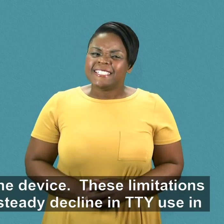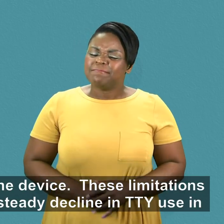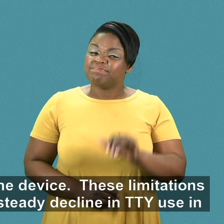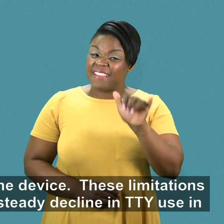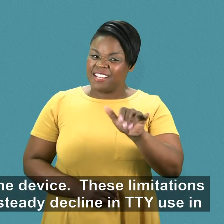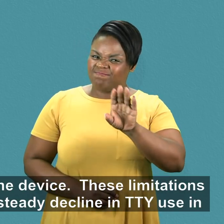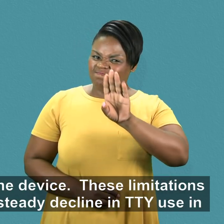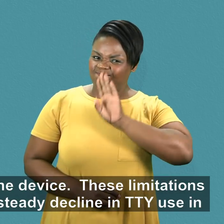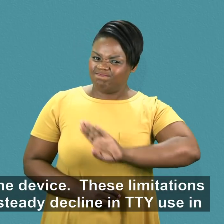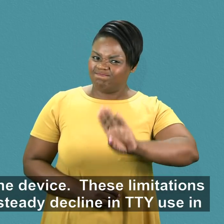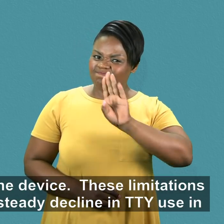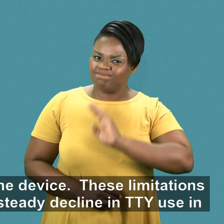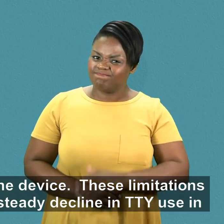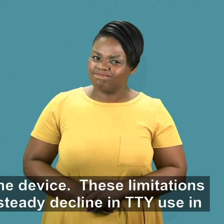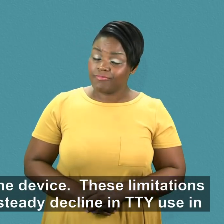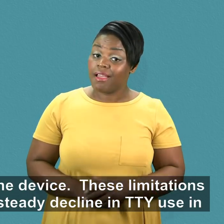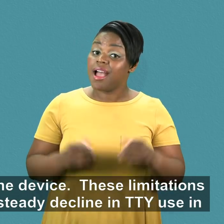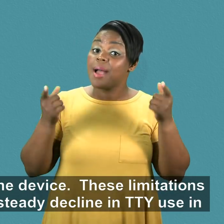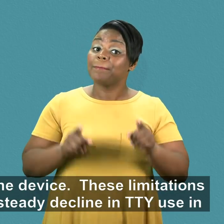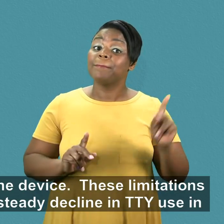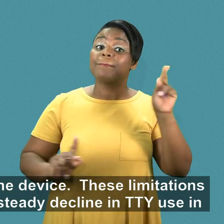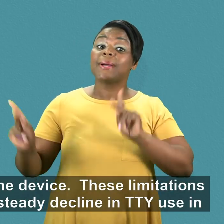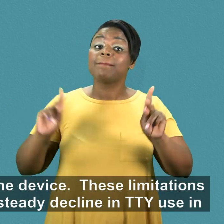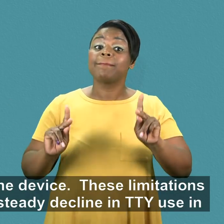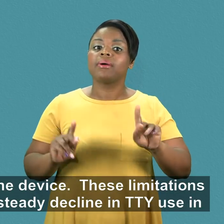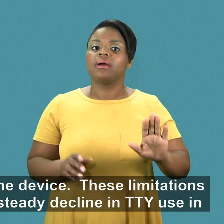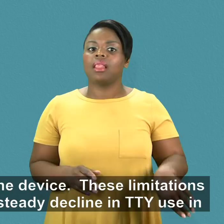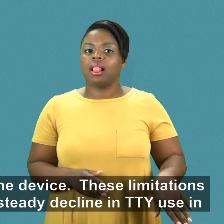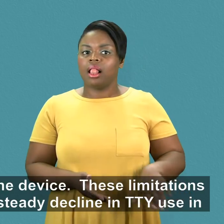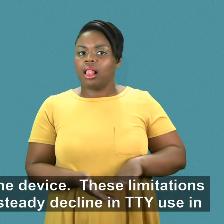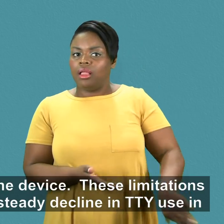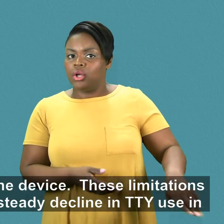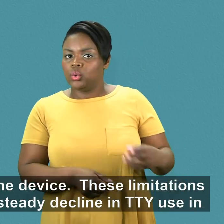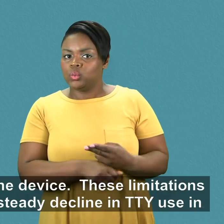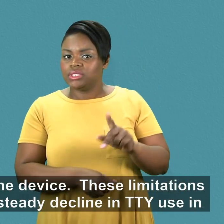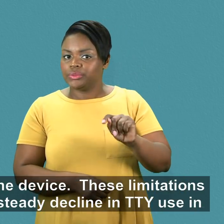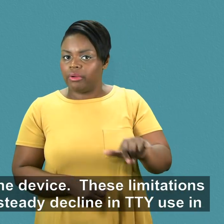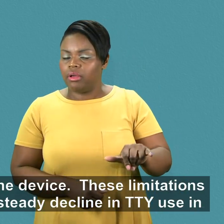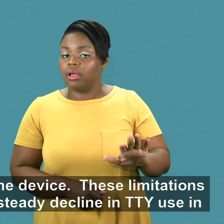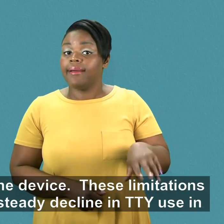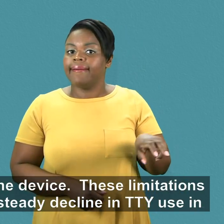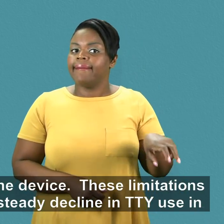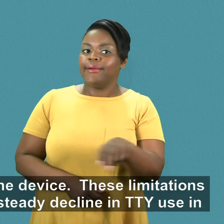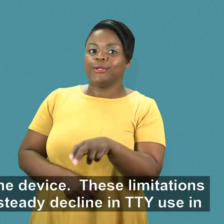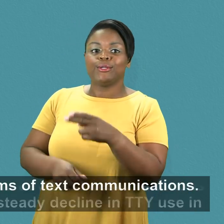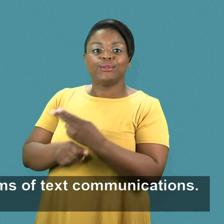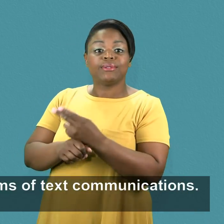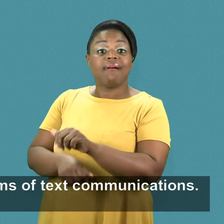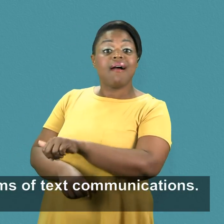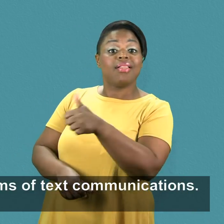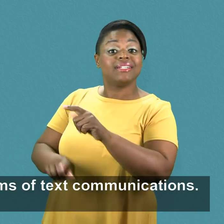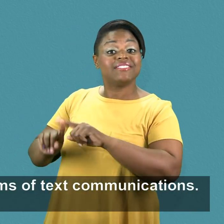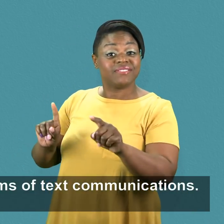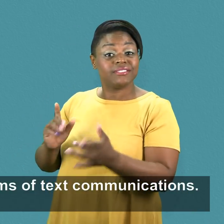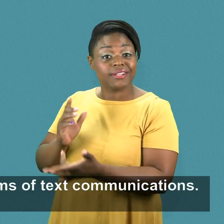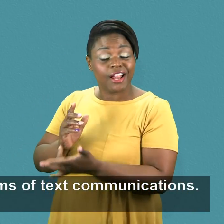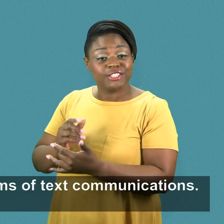These limitations have resulted in a steady decline in TTY use in favor of other forms of